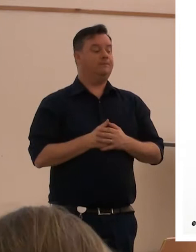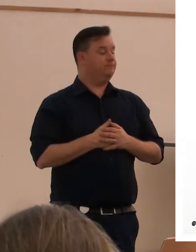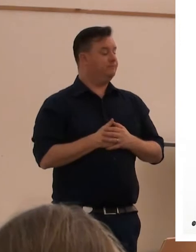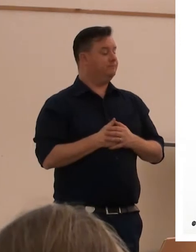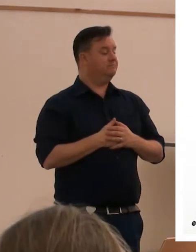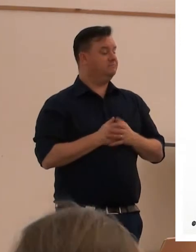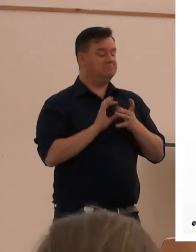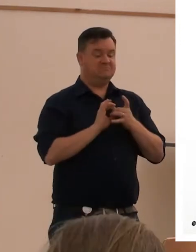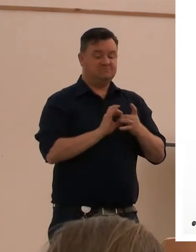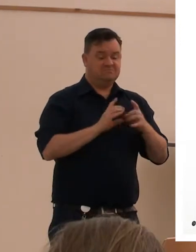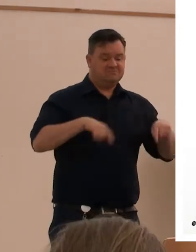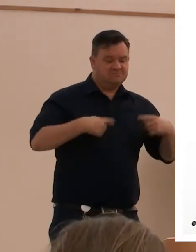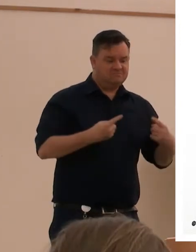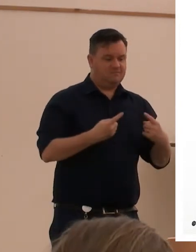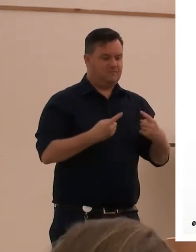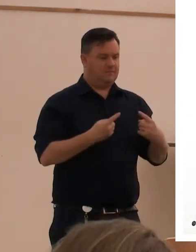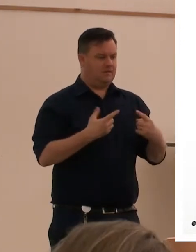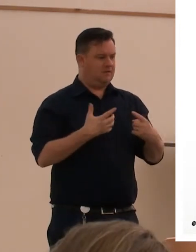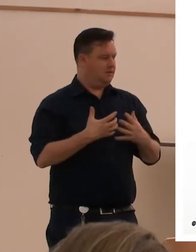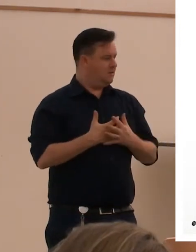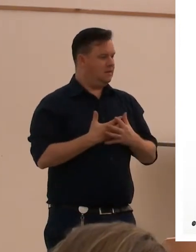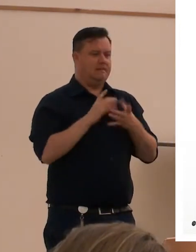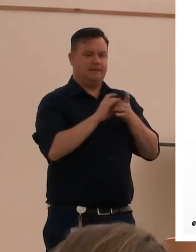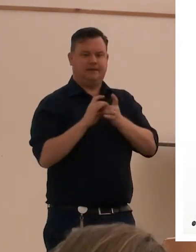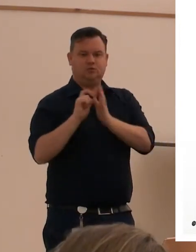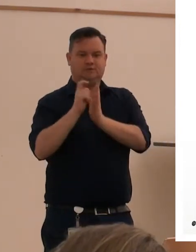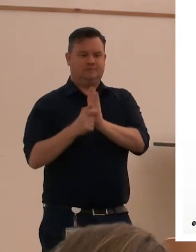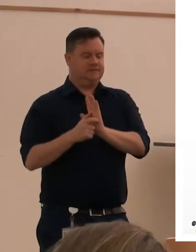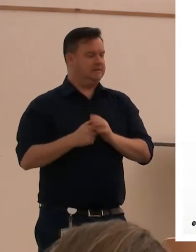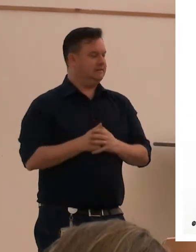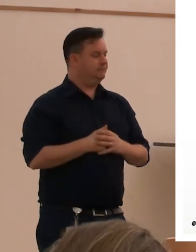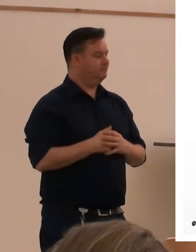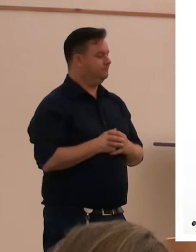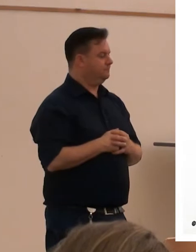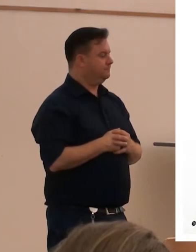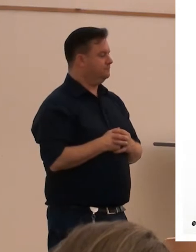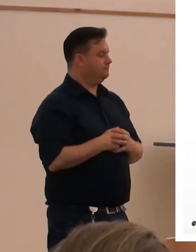and objects that have or are used disability.